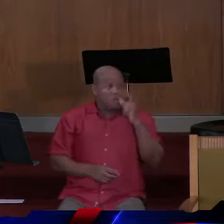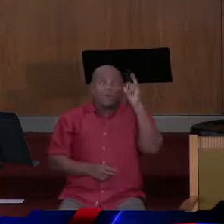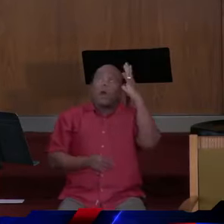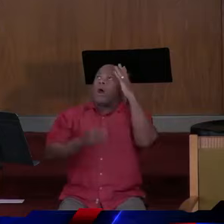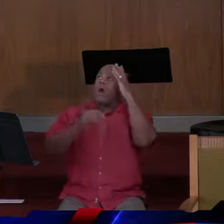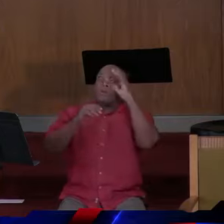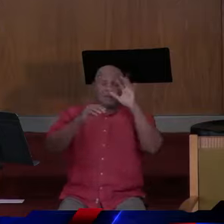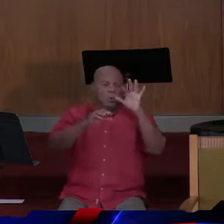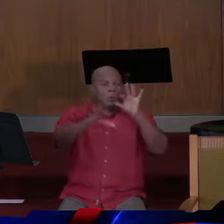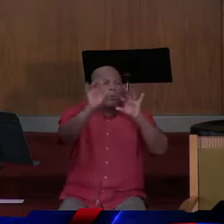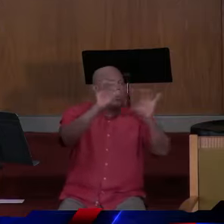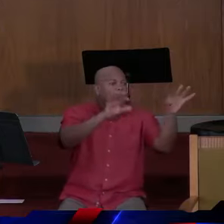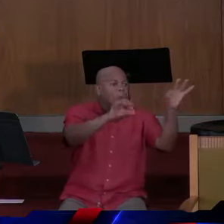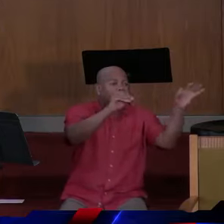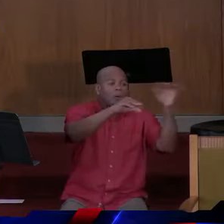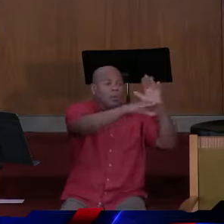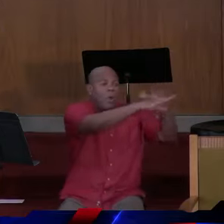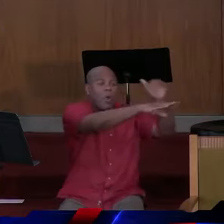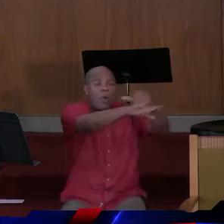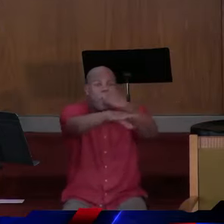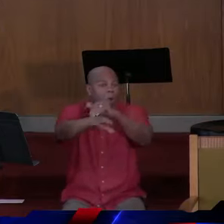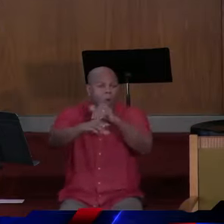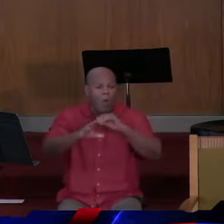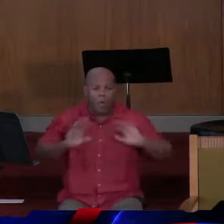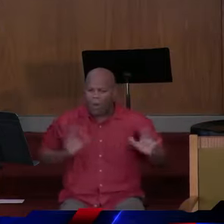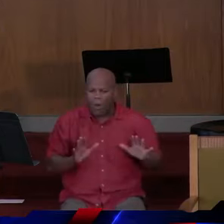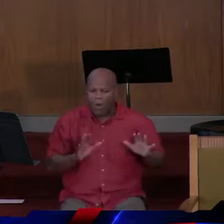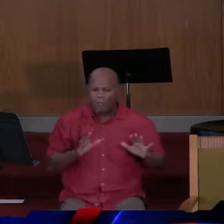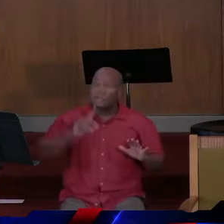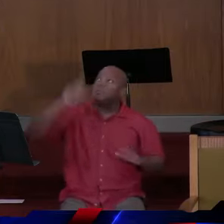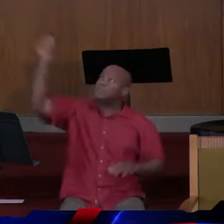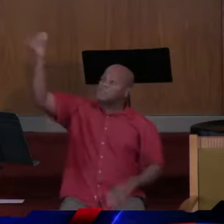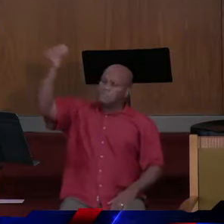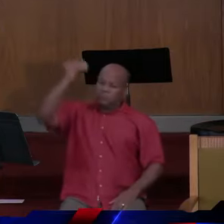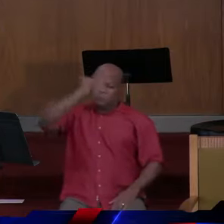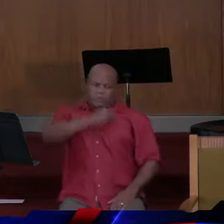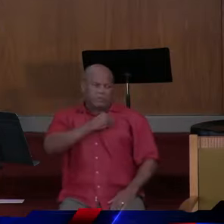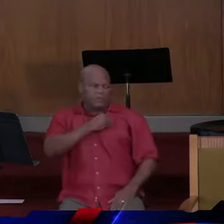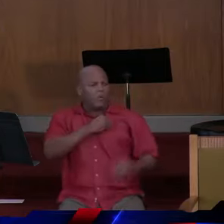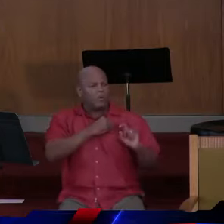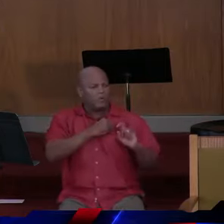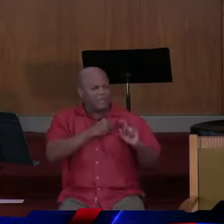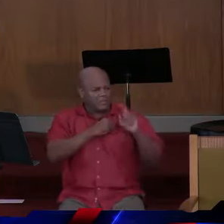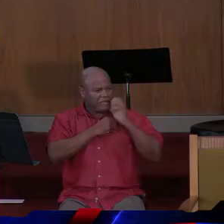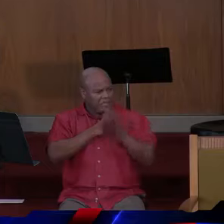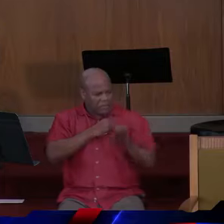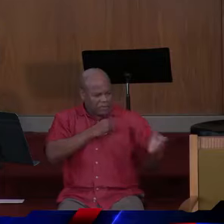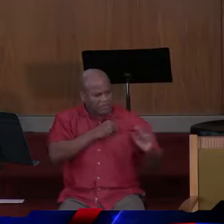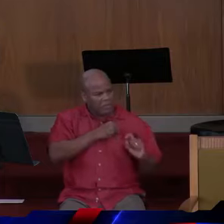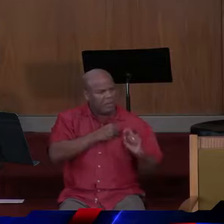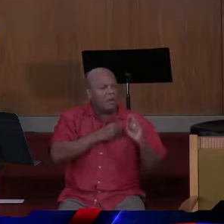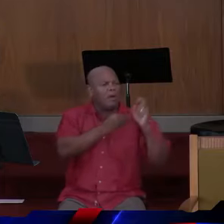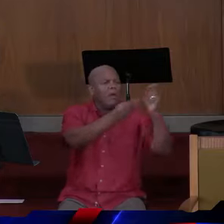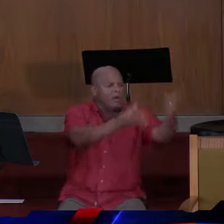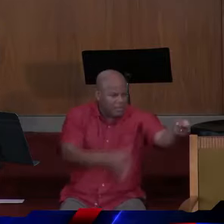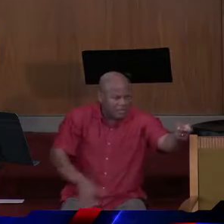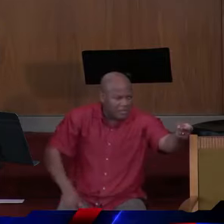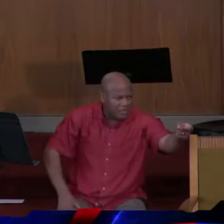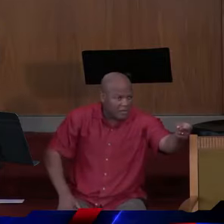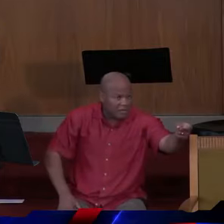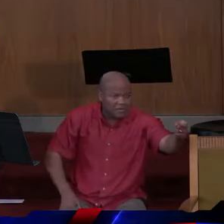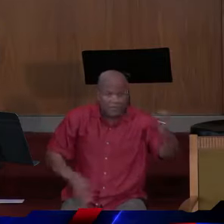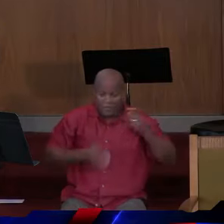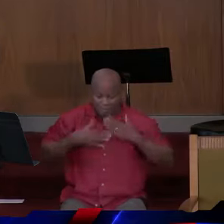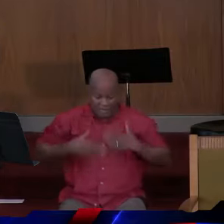calls. Amen. God just put it on my heart to equip them. Come on, somebody. What the body of Christ